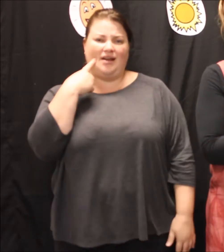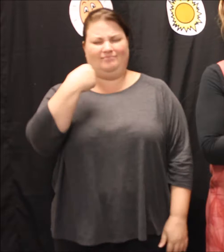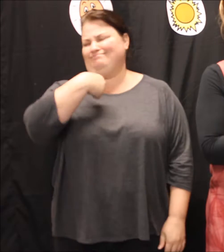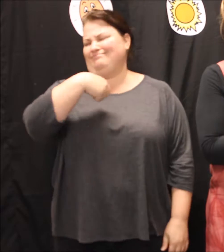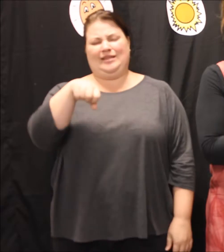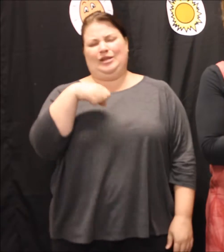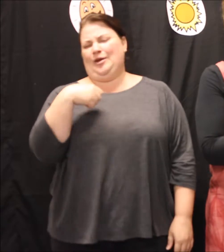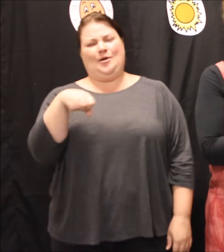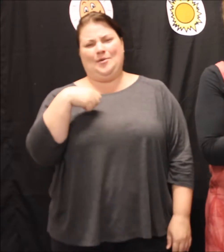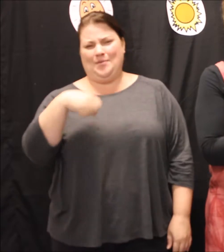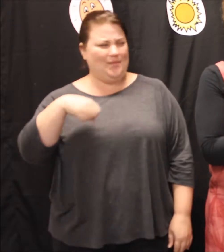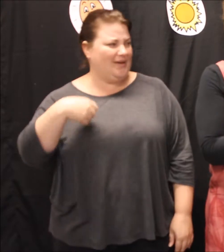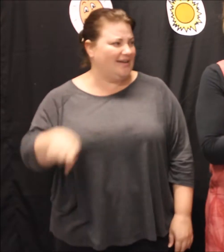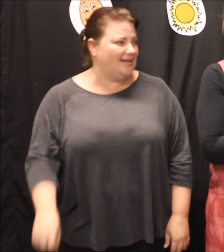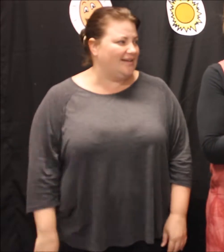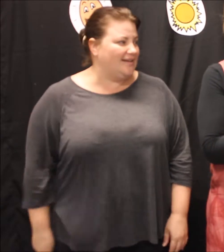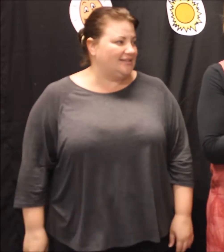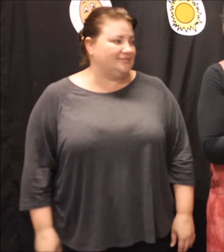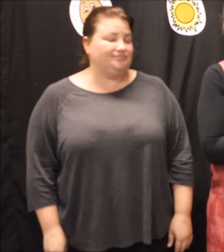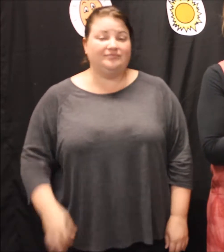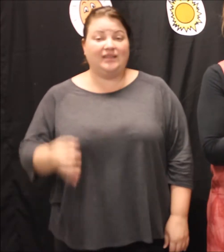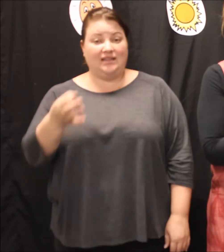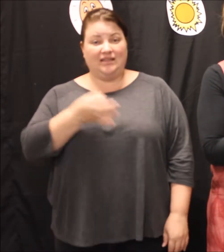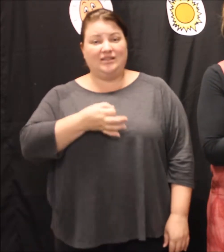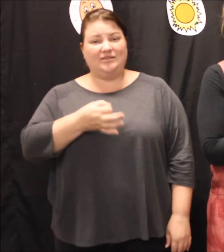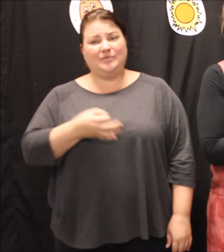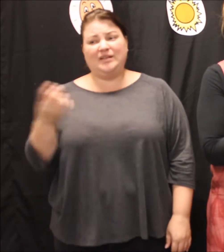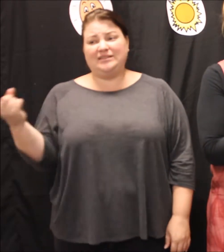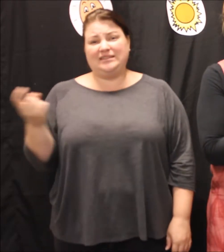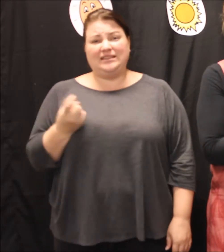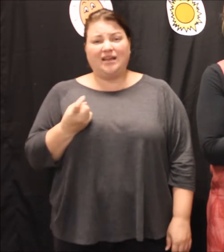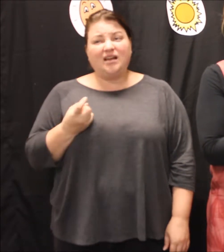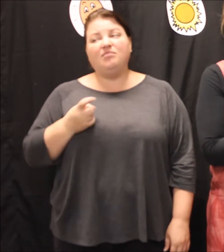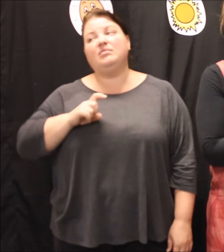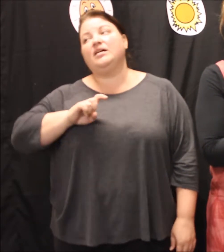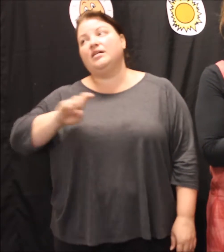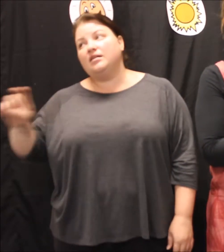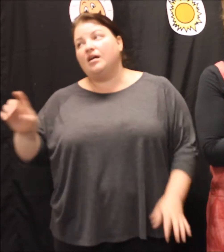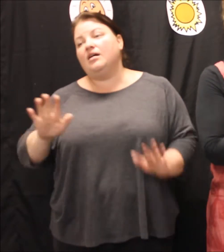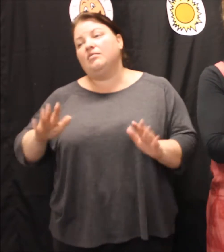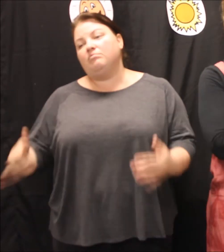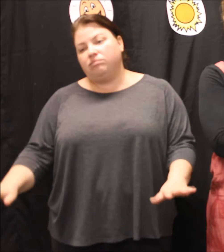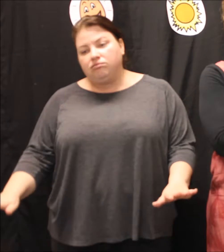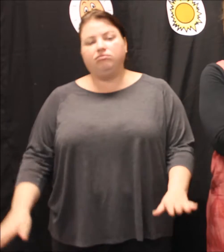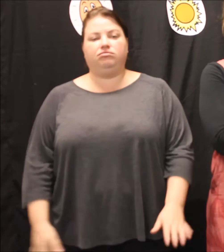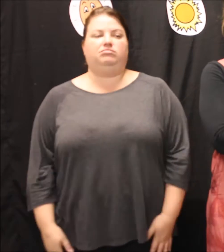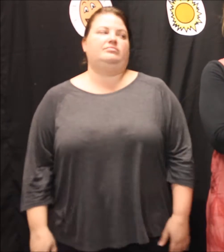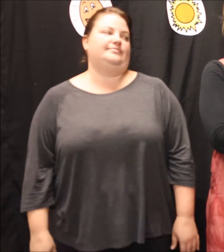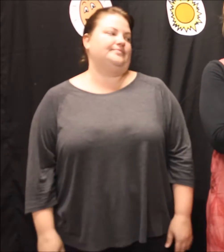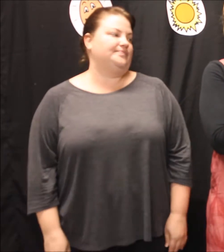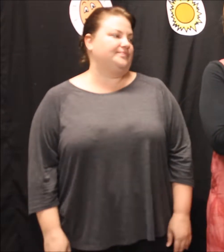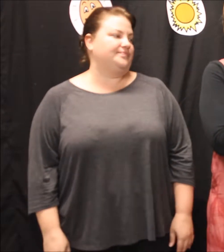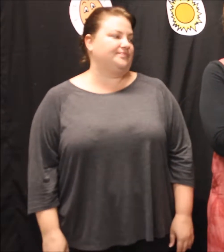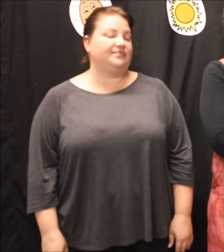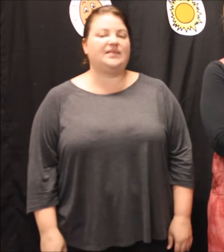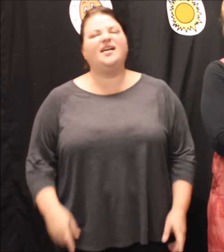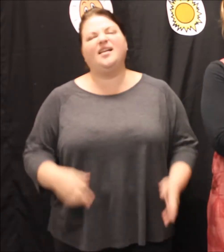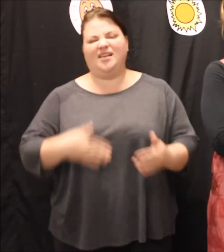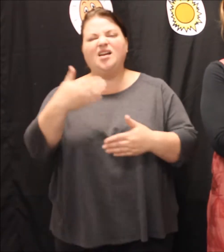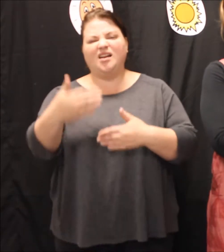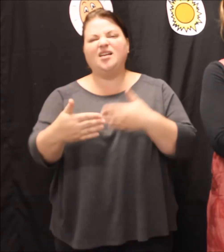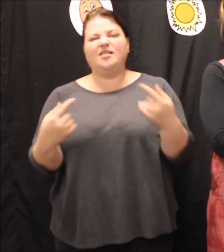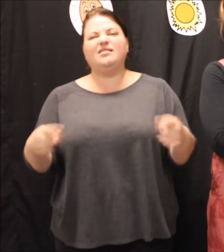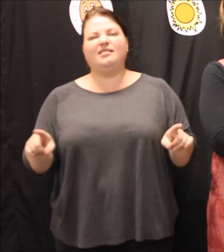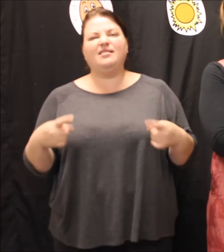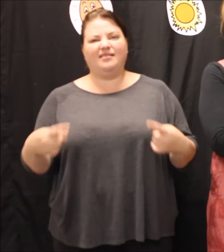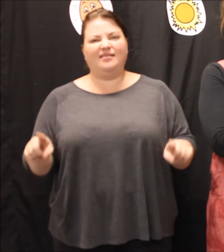Goodness, no. Buttons come and buttons go. He kept on